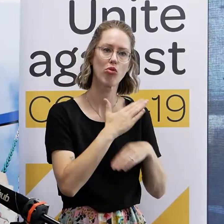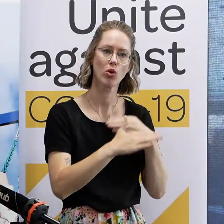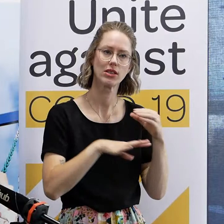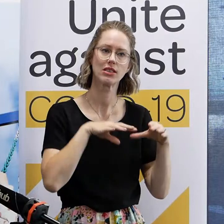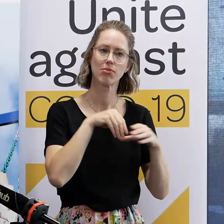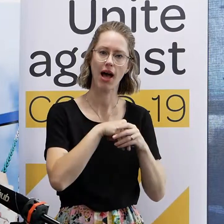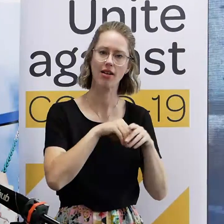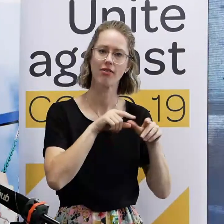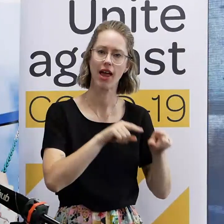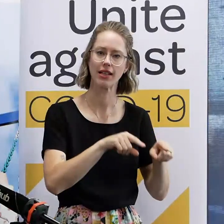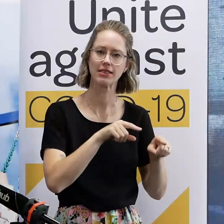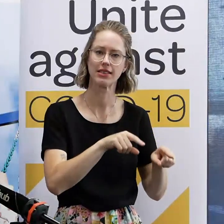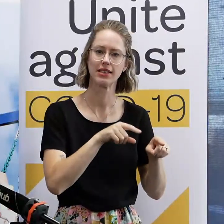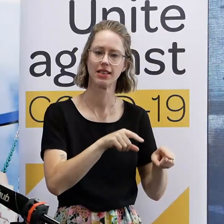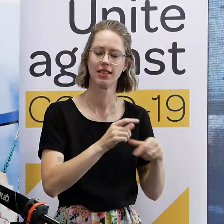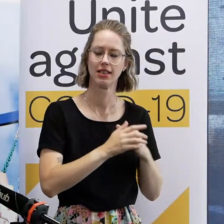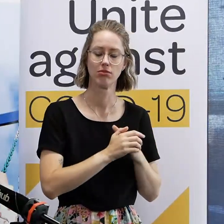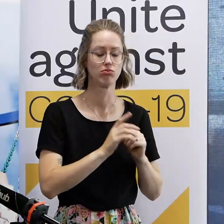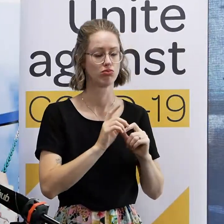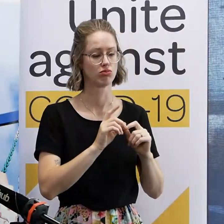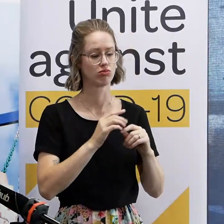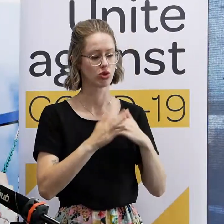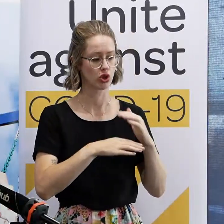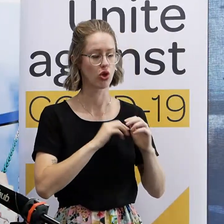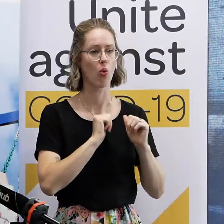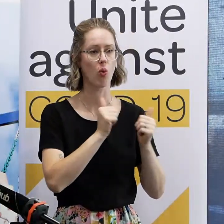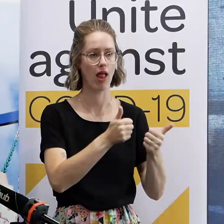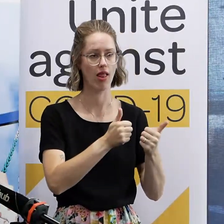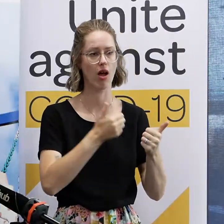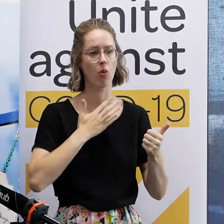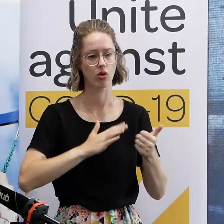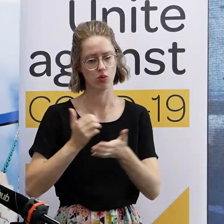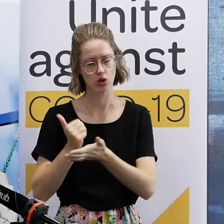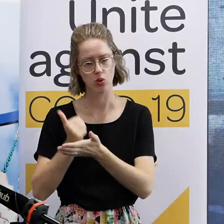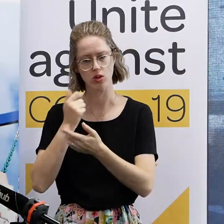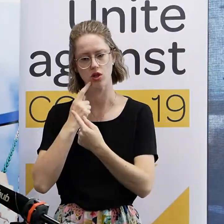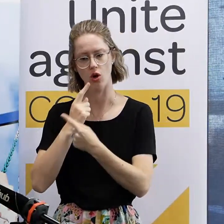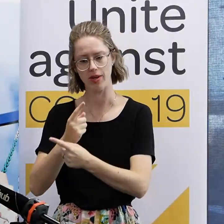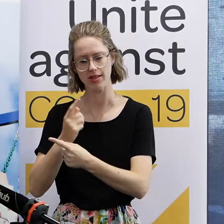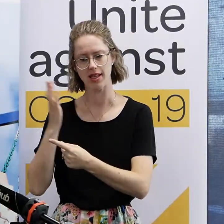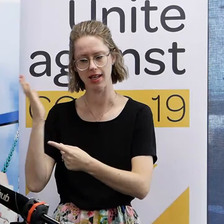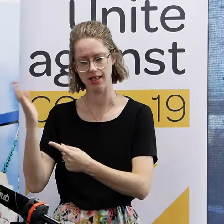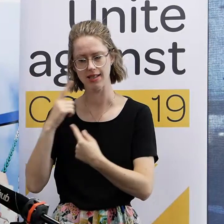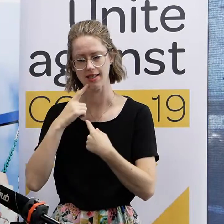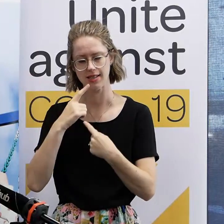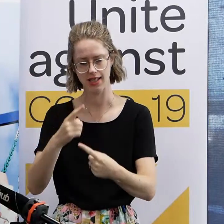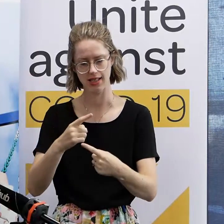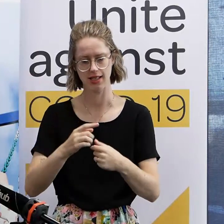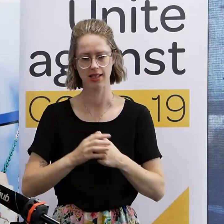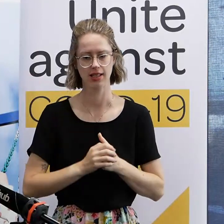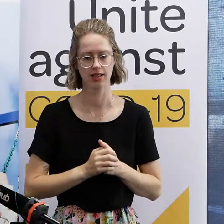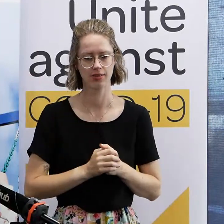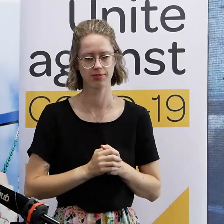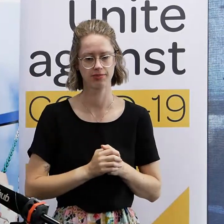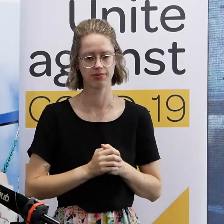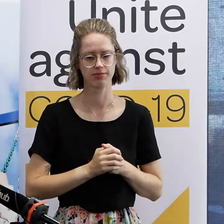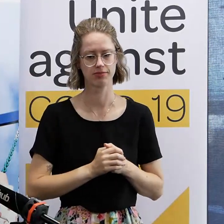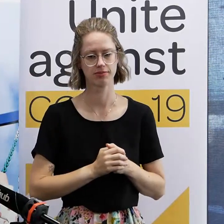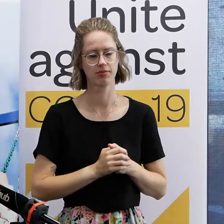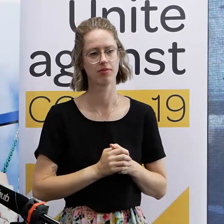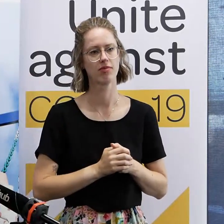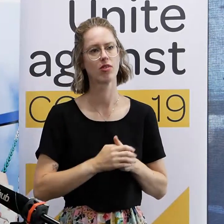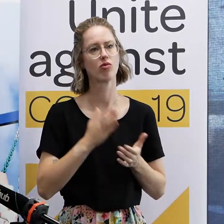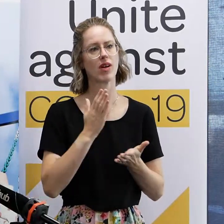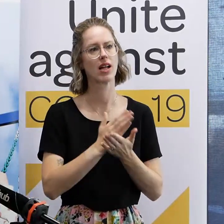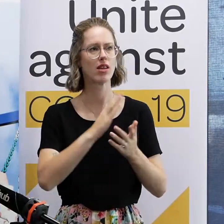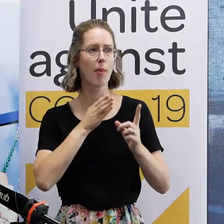and I think, again, it has served us very well. And I just want to endorse the comments that Brigadier Bliss has made, that actually the primary